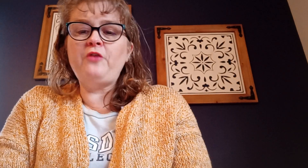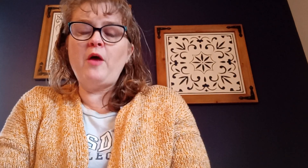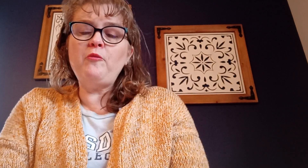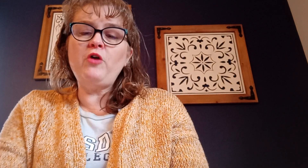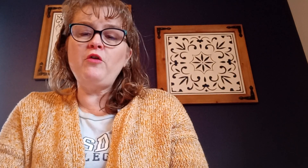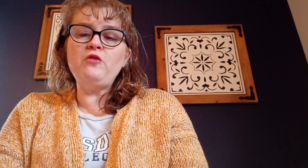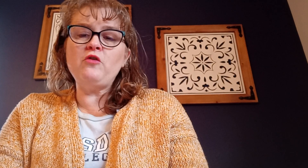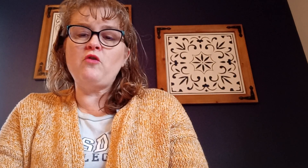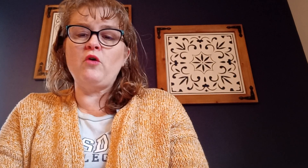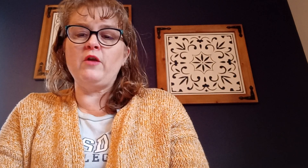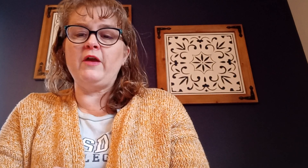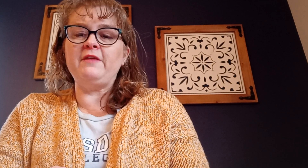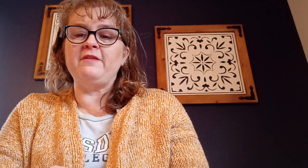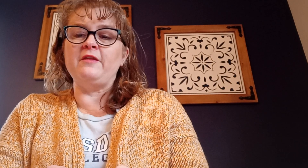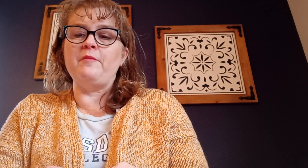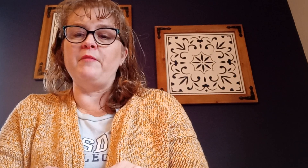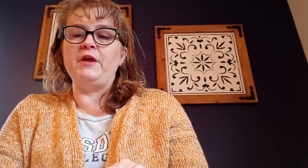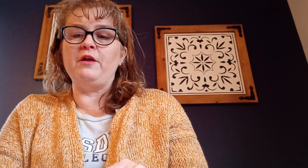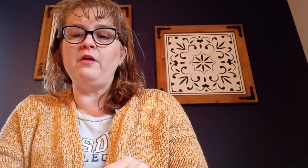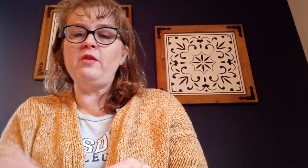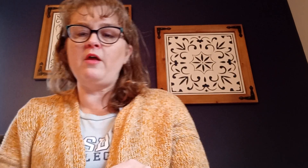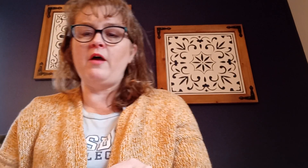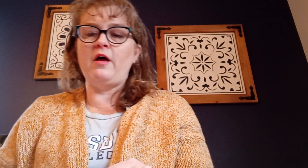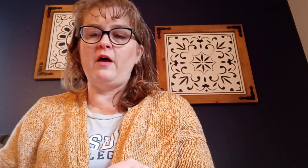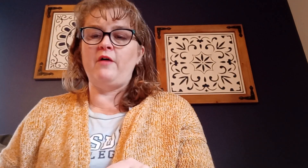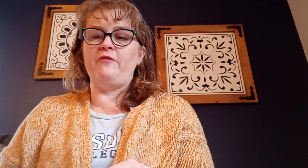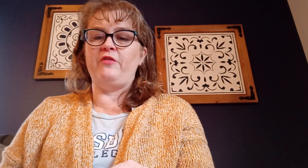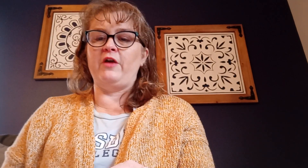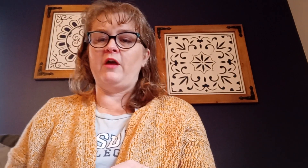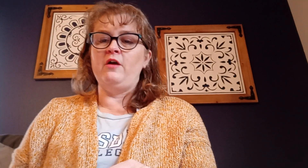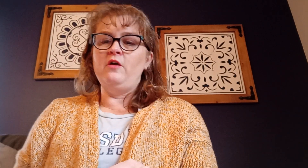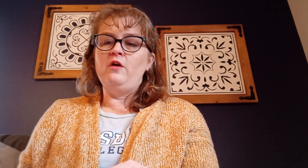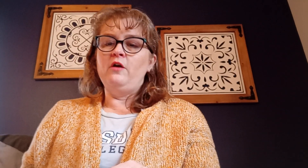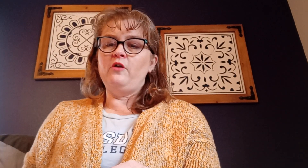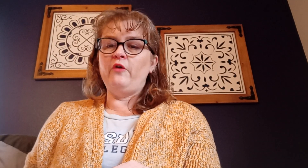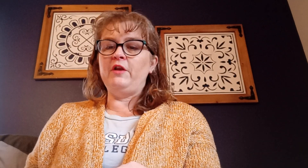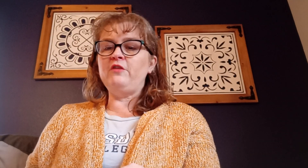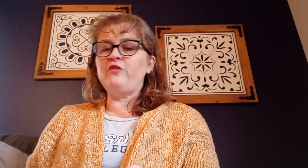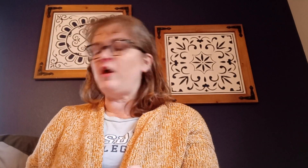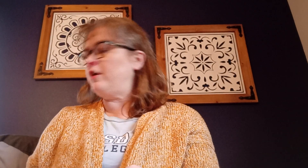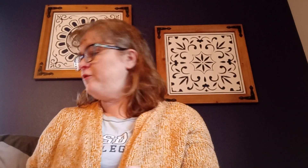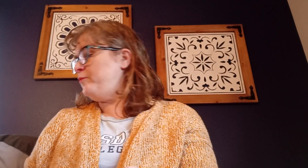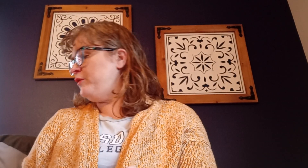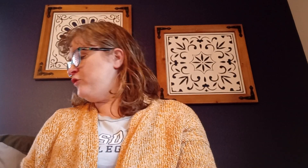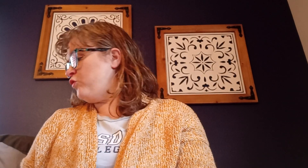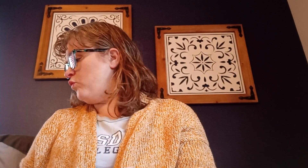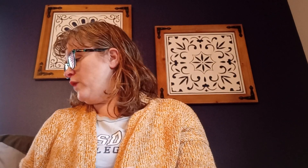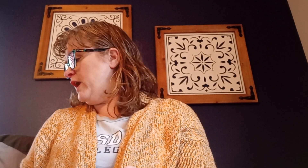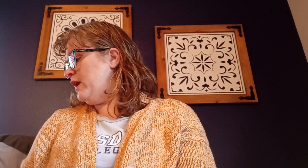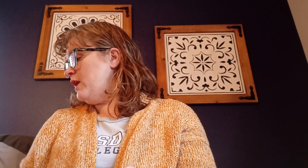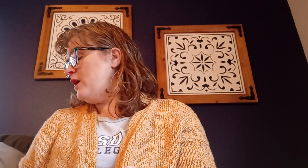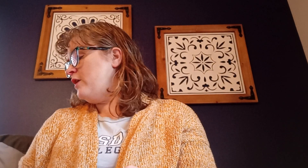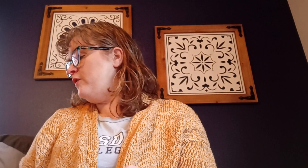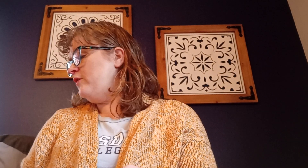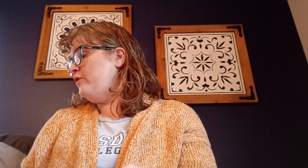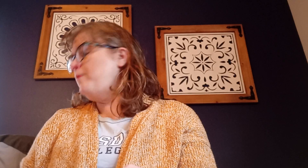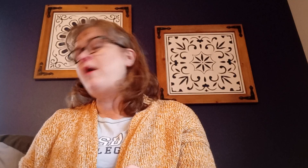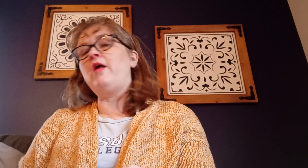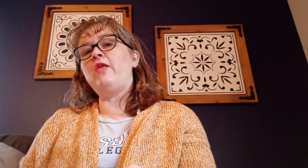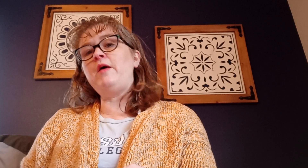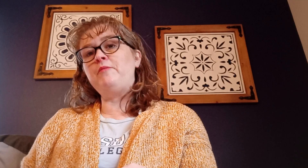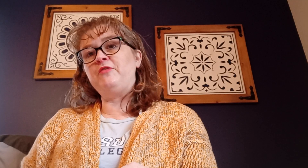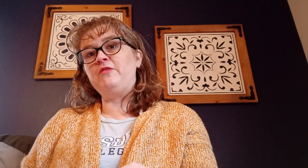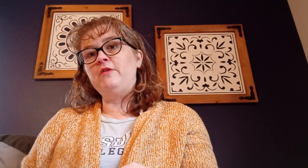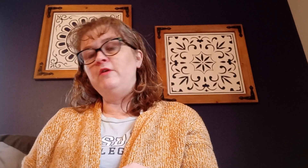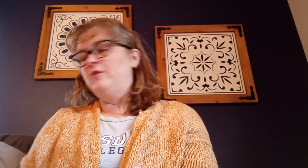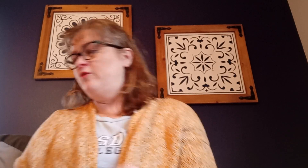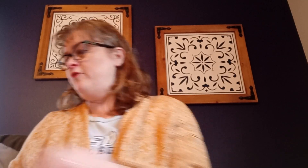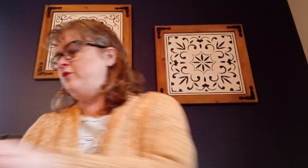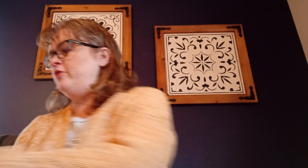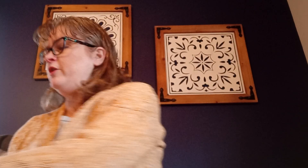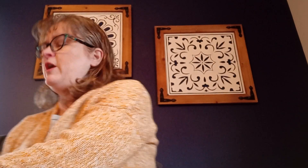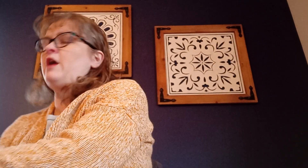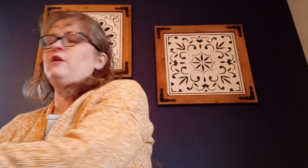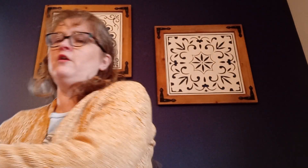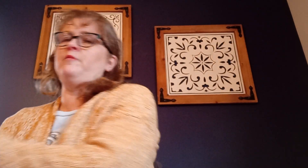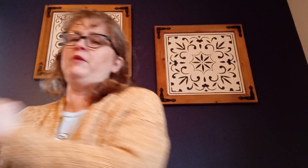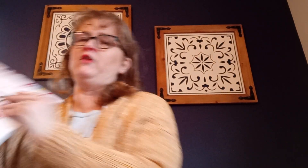Some grow new corallites in the middle of the conosarcs between the polyps. So if you look at your